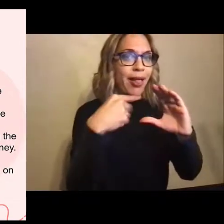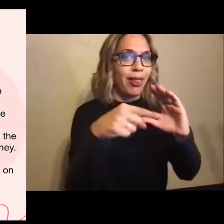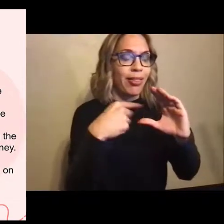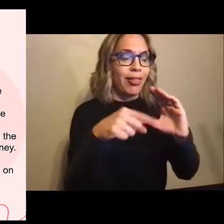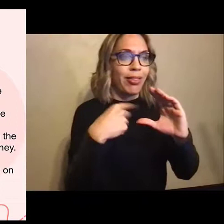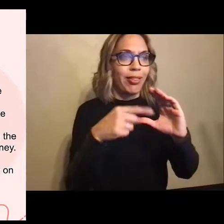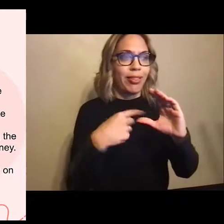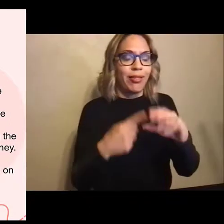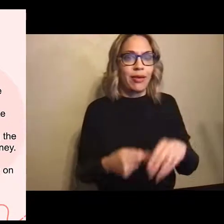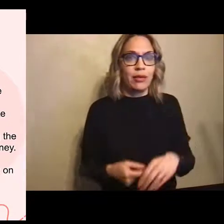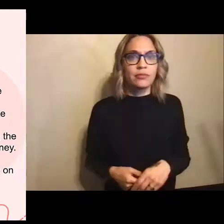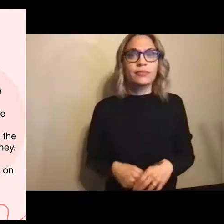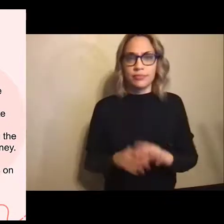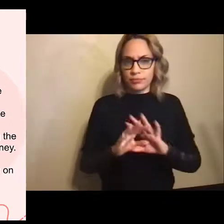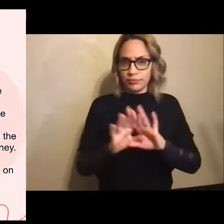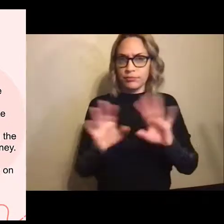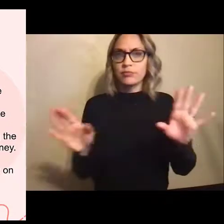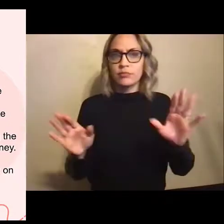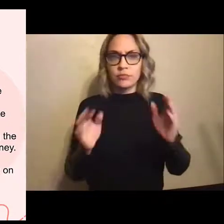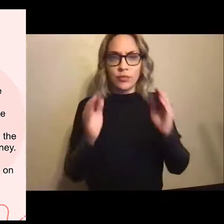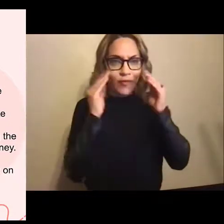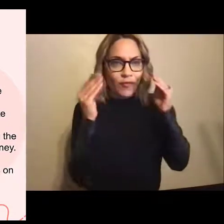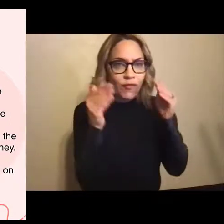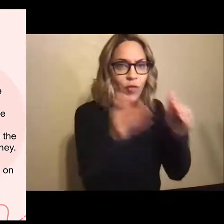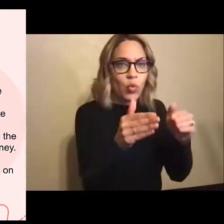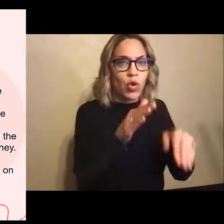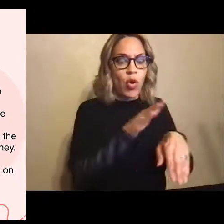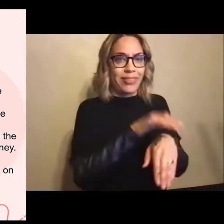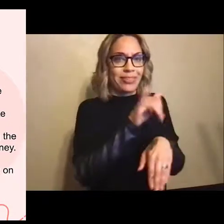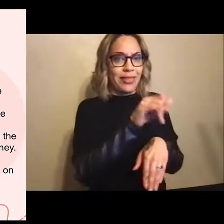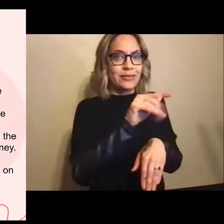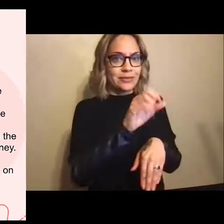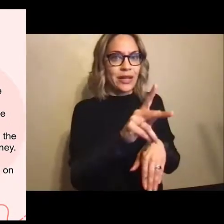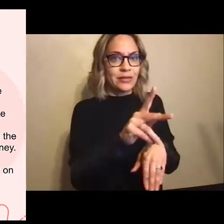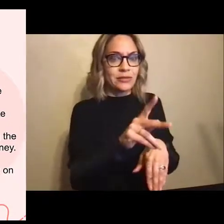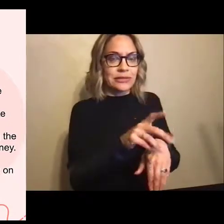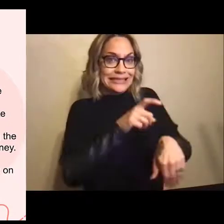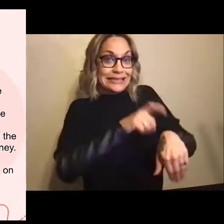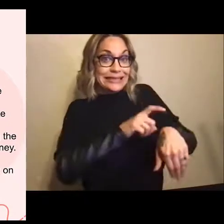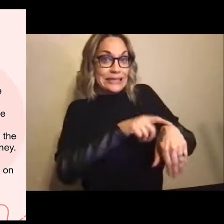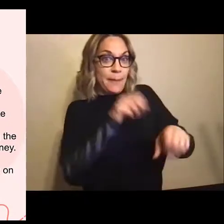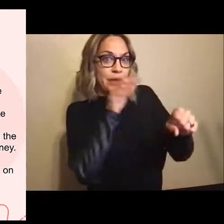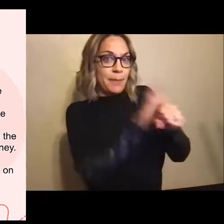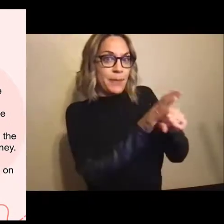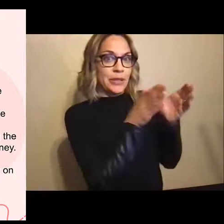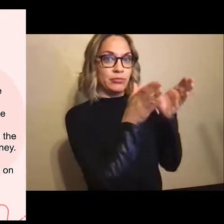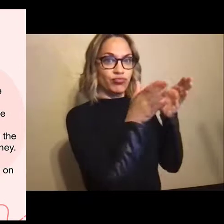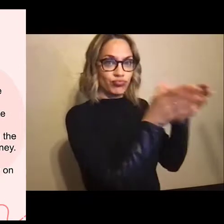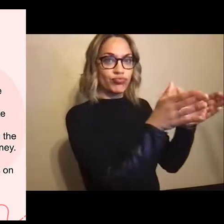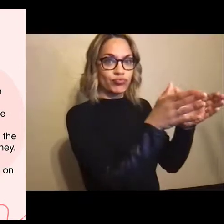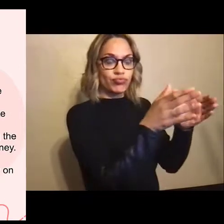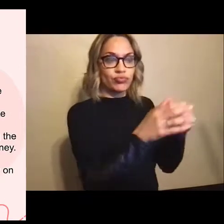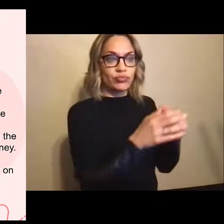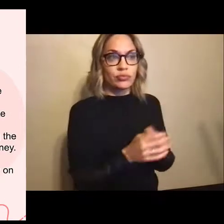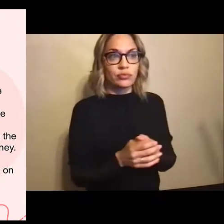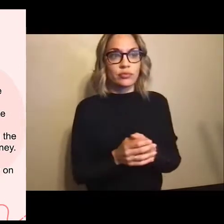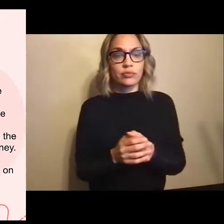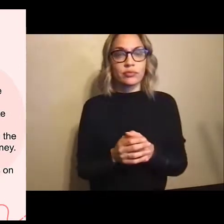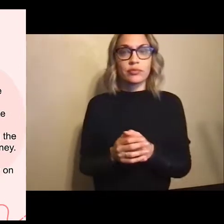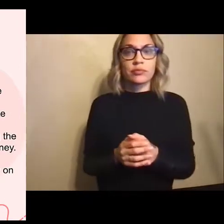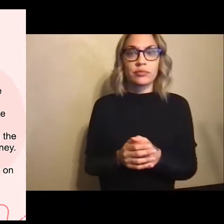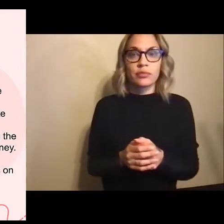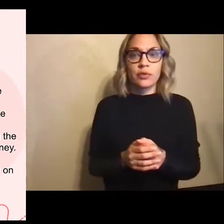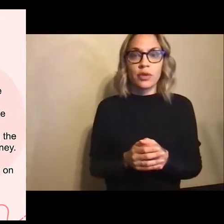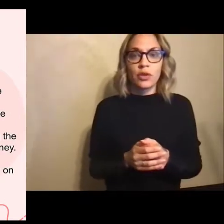time. Let go of your email, right? Put all those things aside that distract you throughout the day and